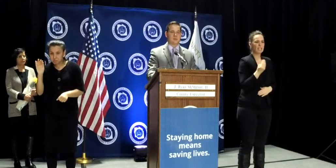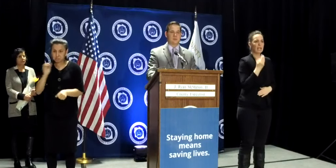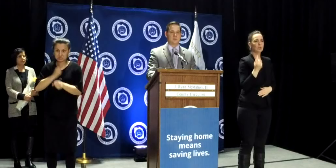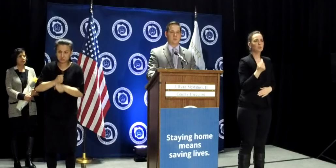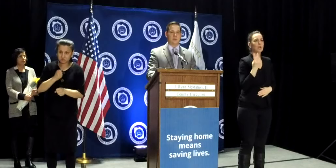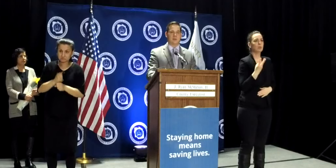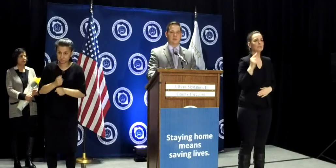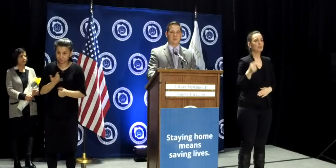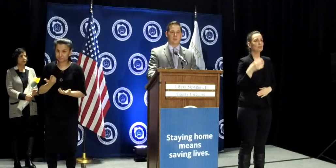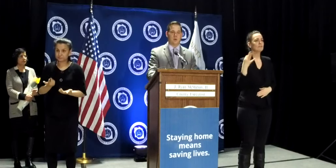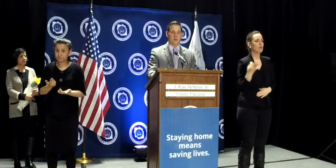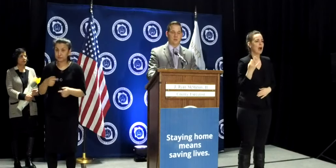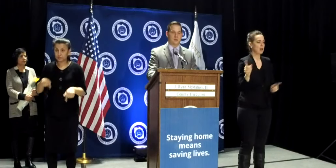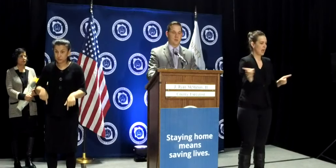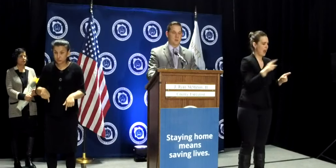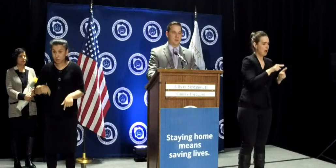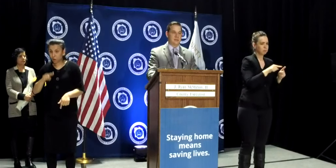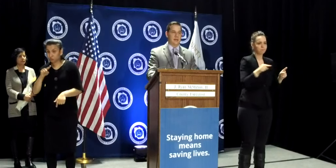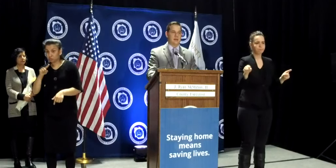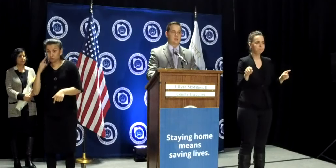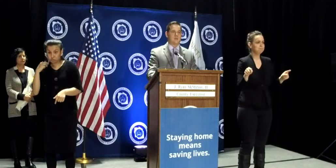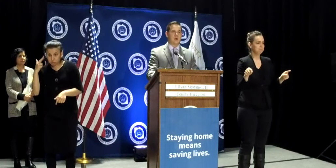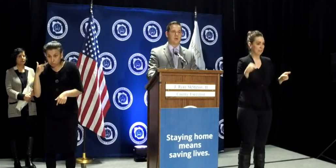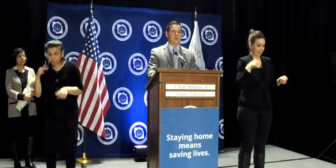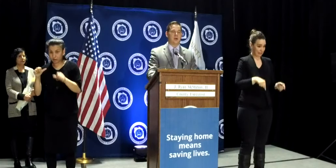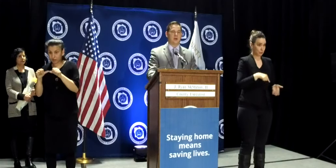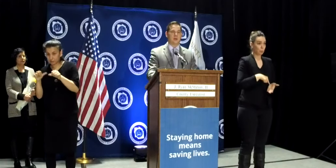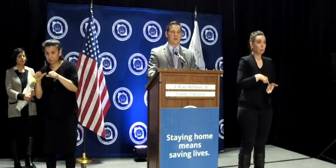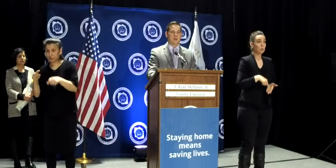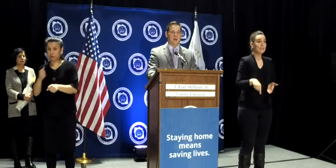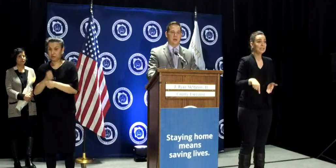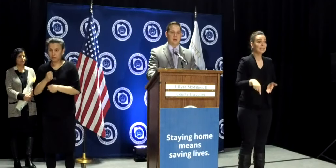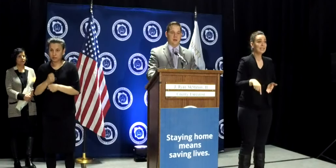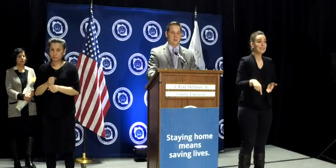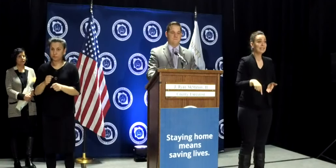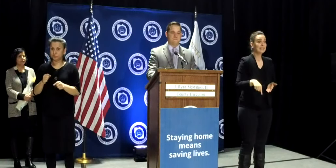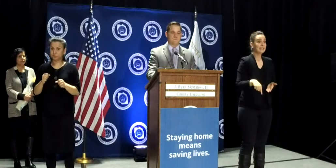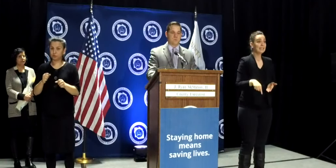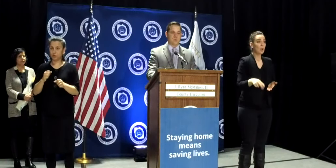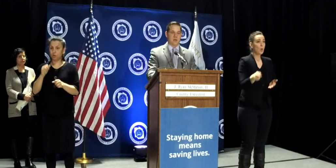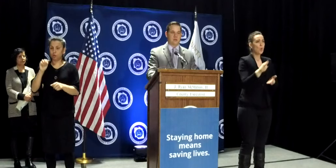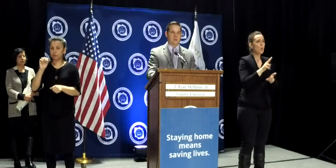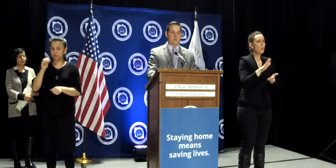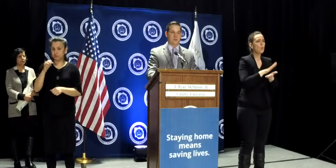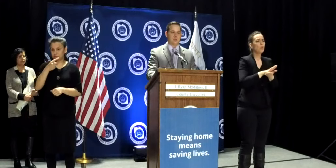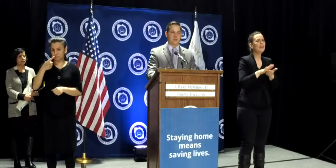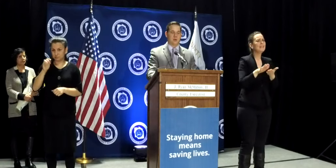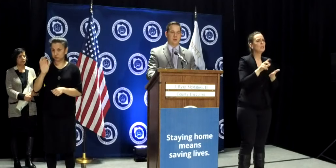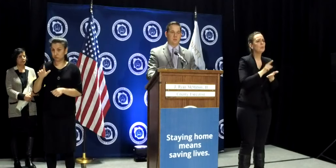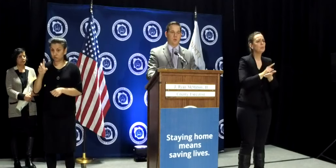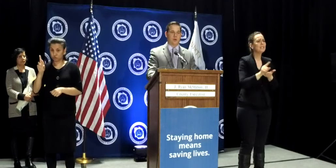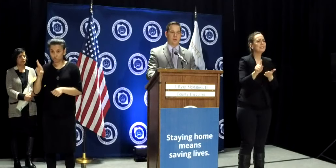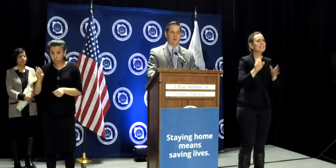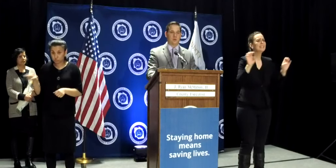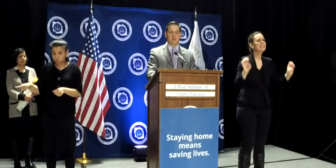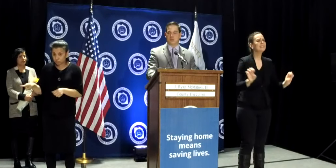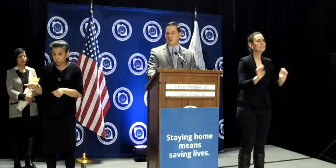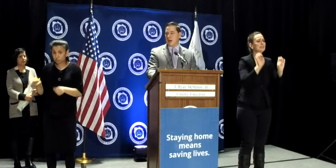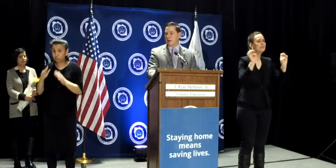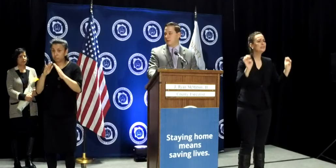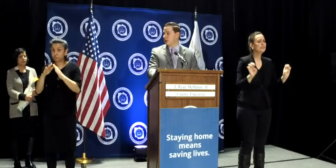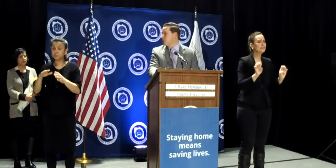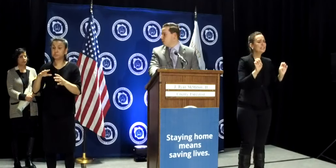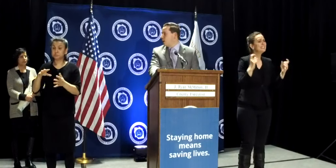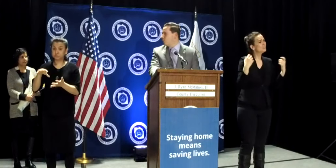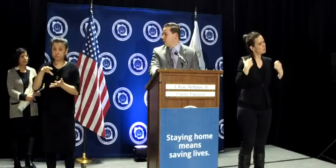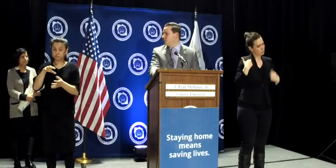religions, this weekend's some of the holiest days of our year, and Dr. Gupta and her team are going to be working, doing just